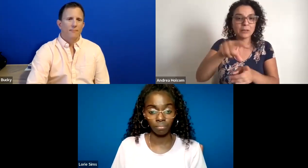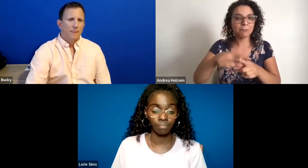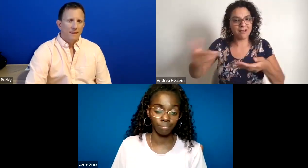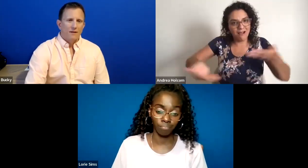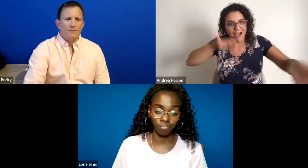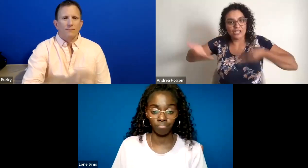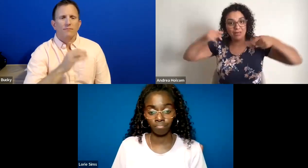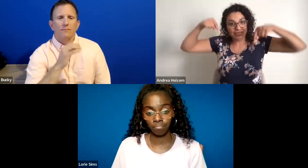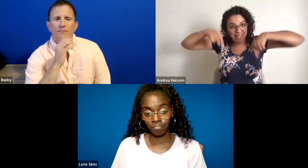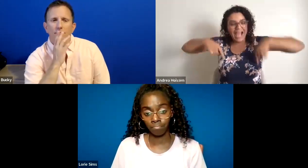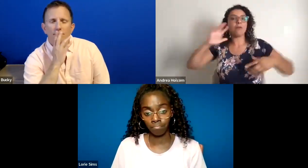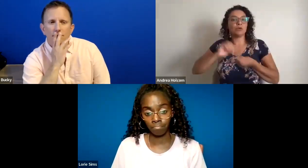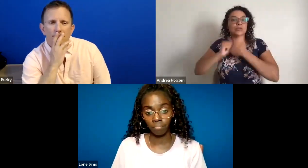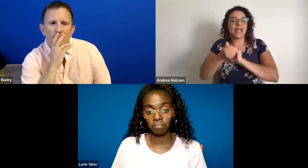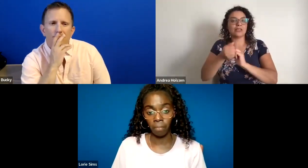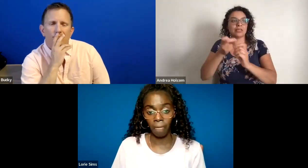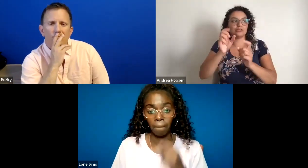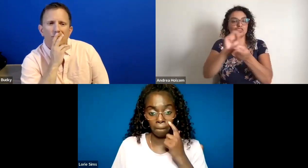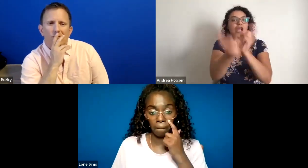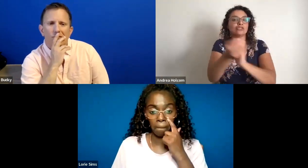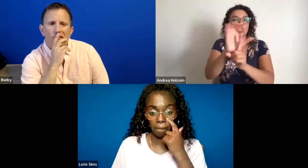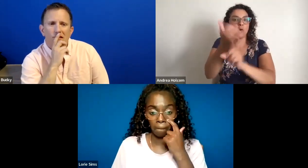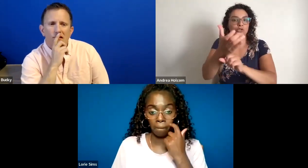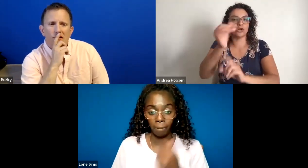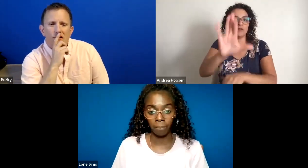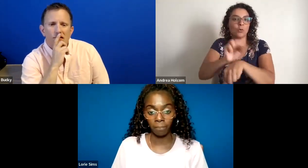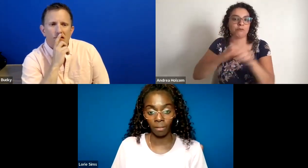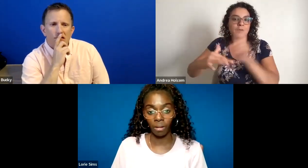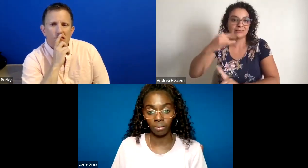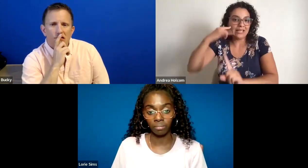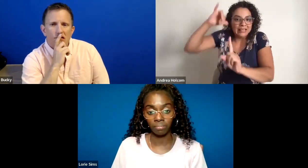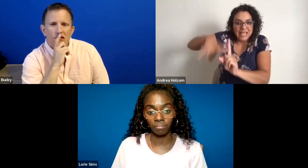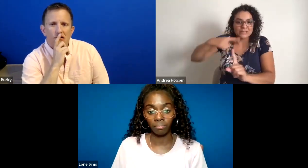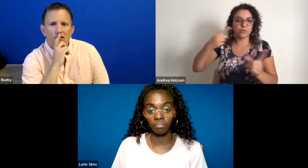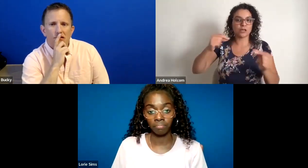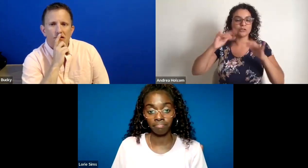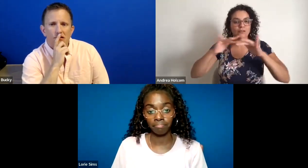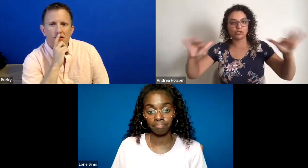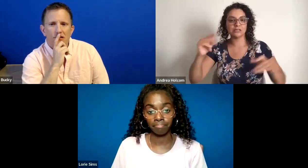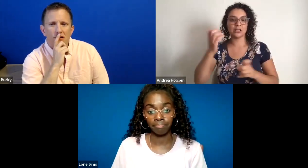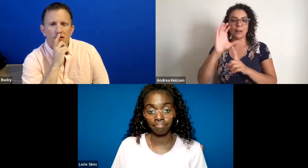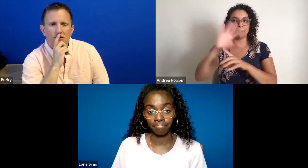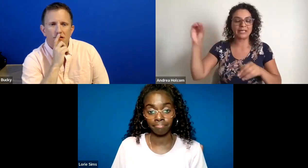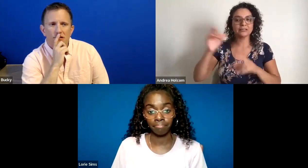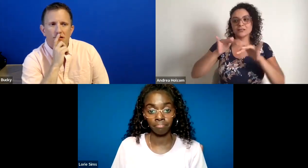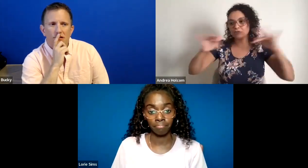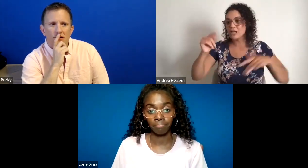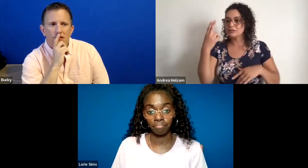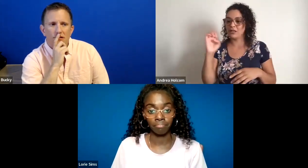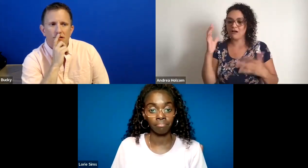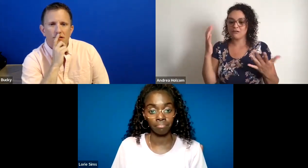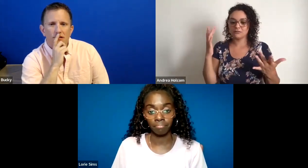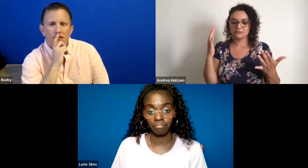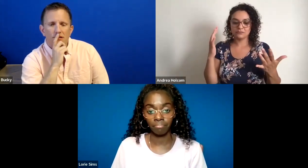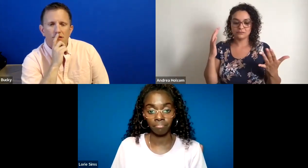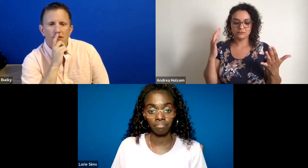implement that, not tokenism, but hiring that affects the change of culture in the workplace. That's where diversity